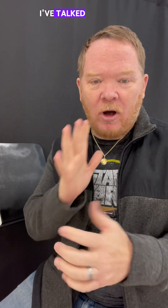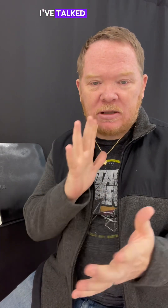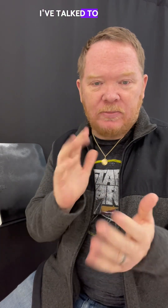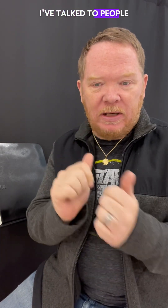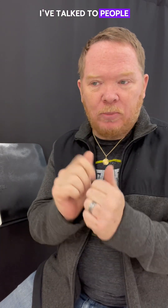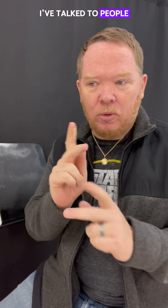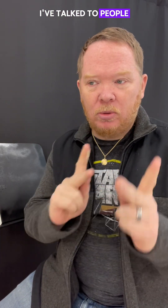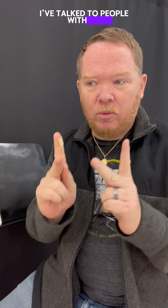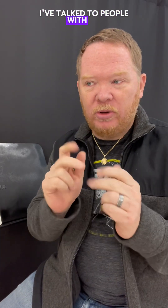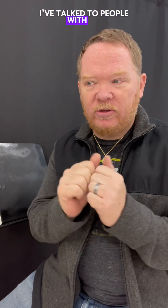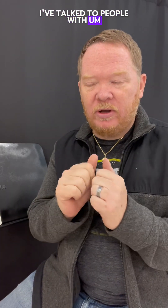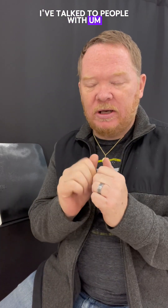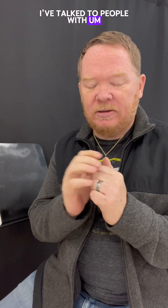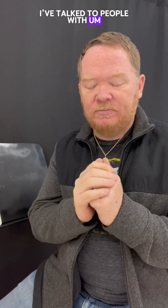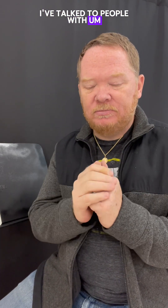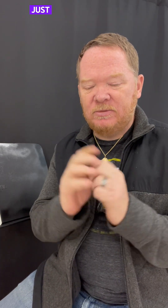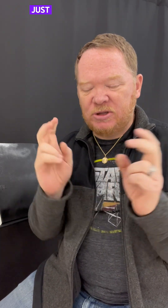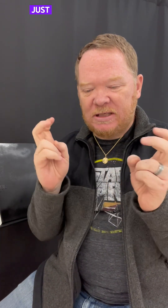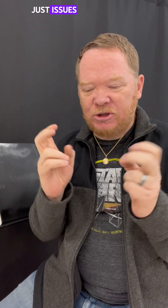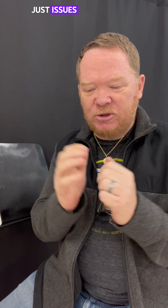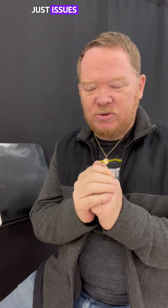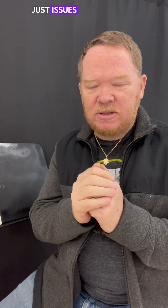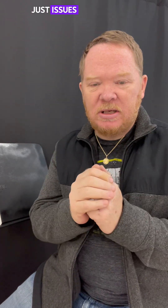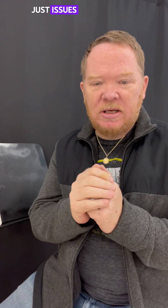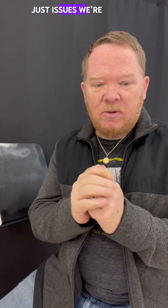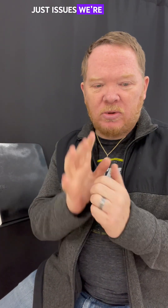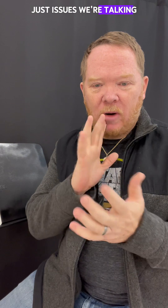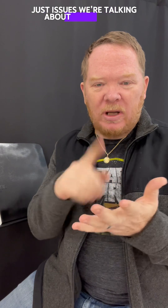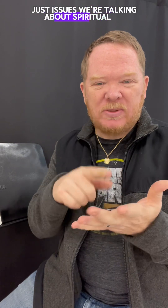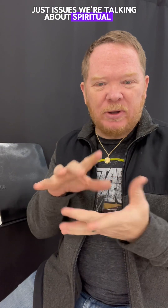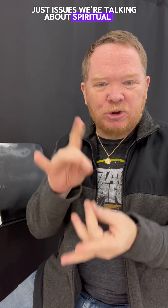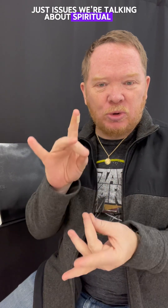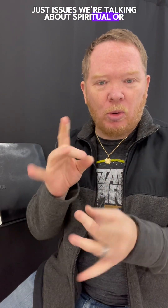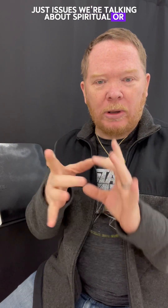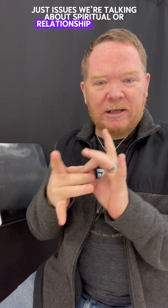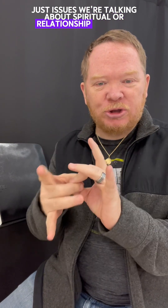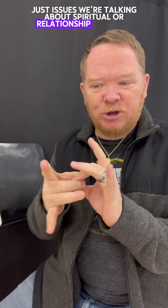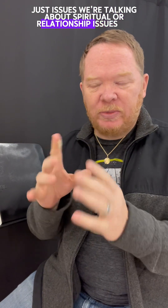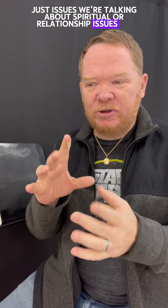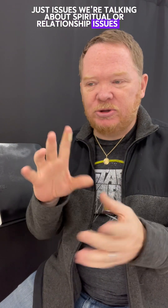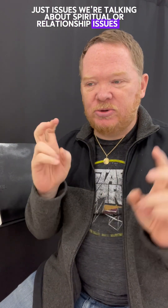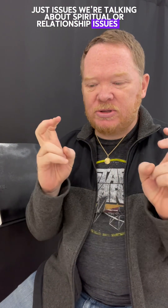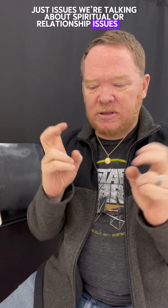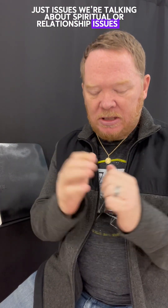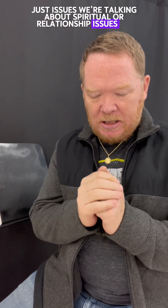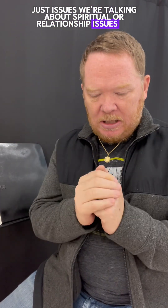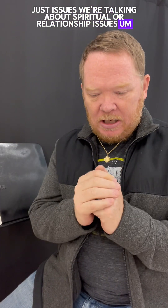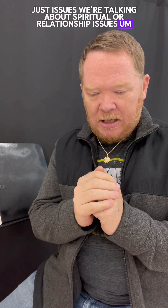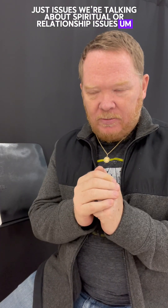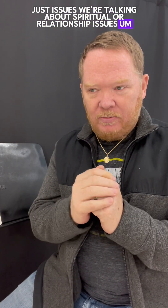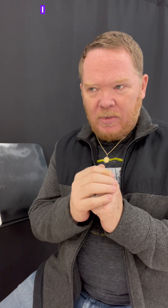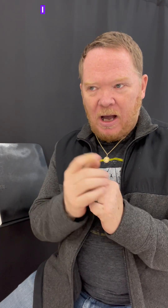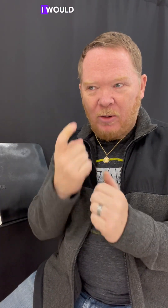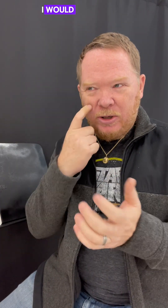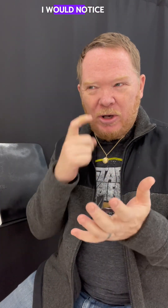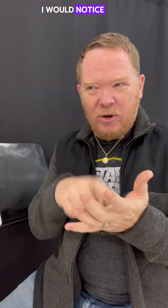to people with just issues, we're talking about spiritual or relationship issues, I would